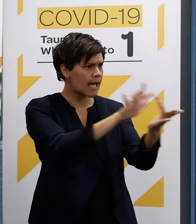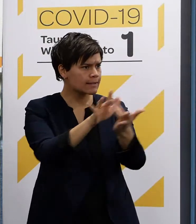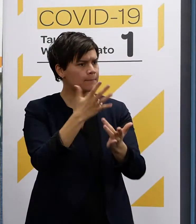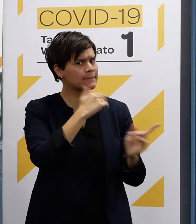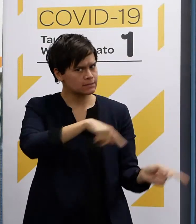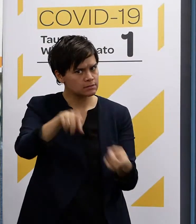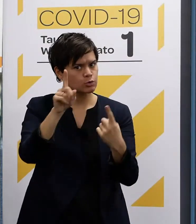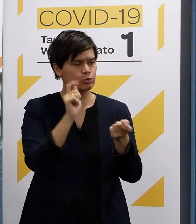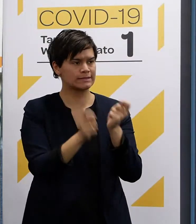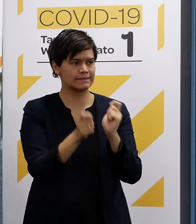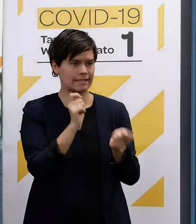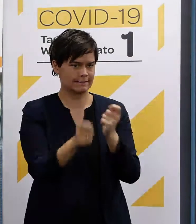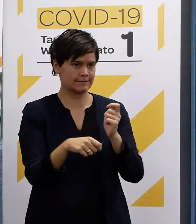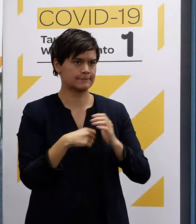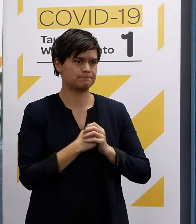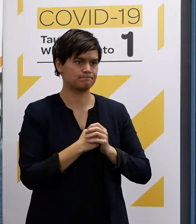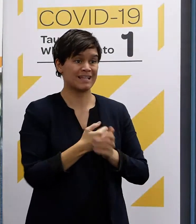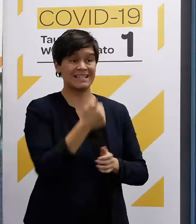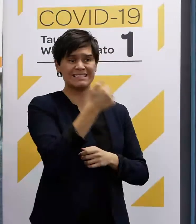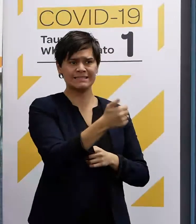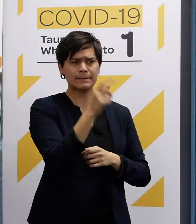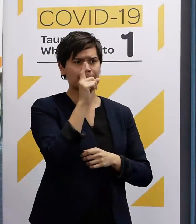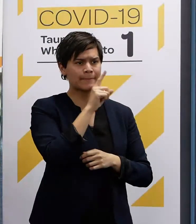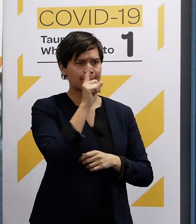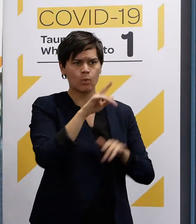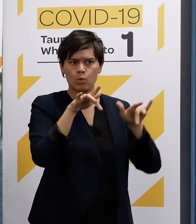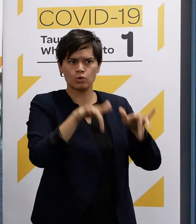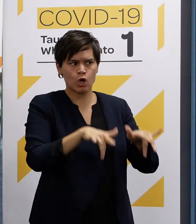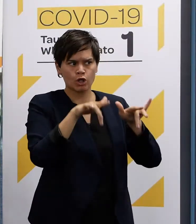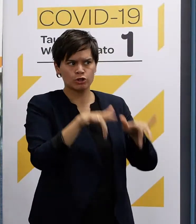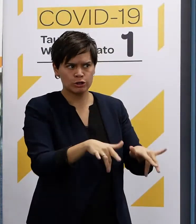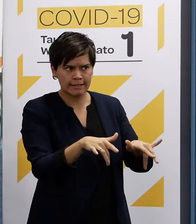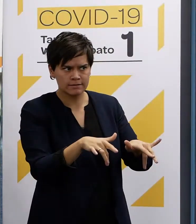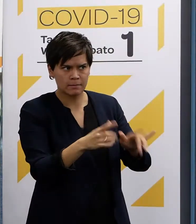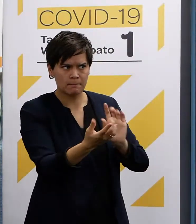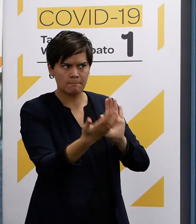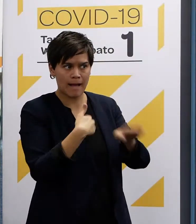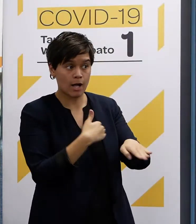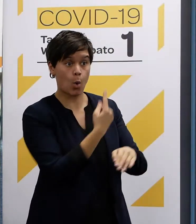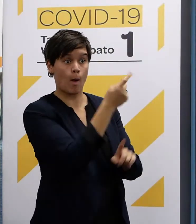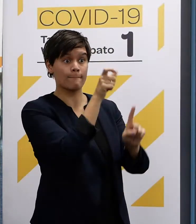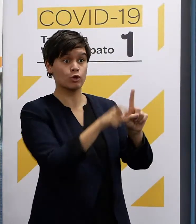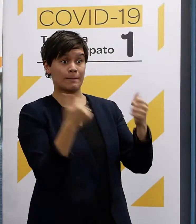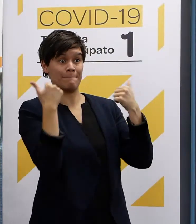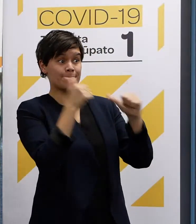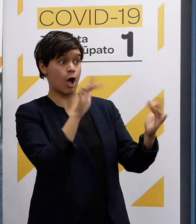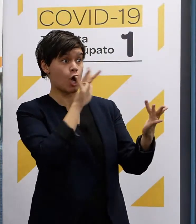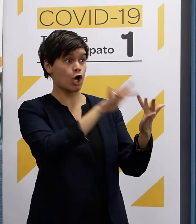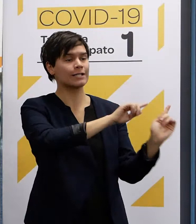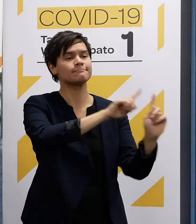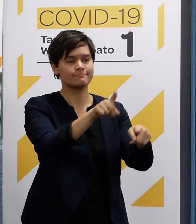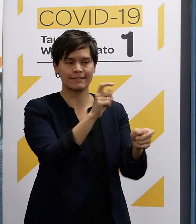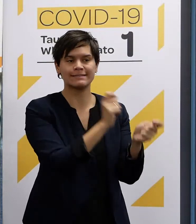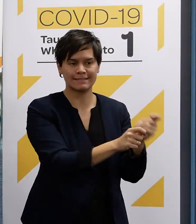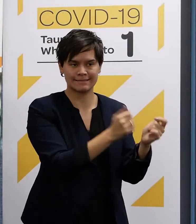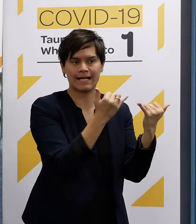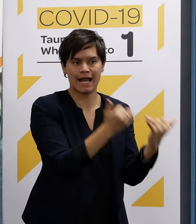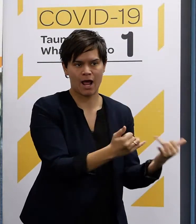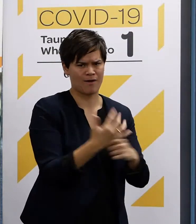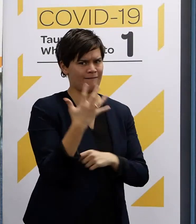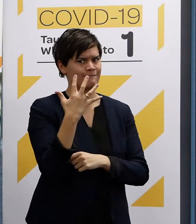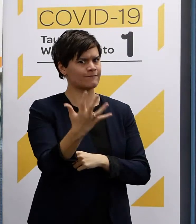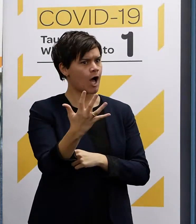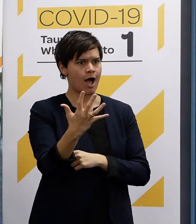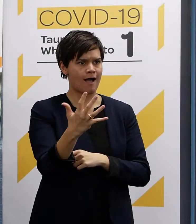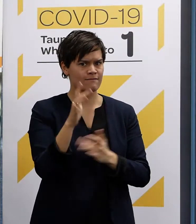test, and 5 have been referred to what we call enforcement services. But this is a team in the ministry that then follow a process. If